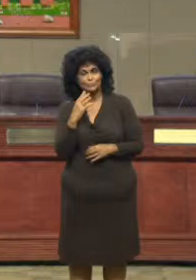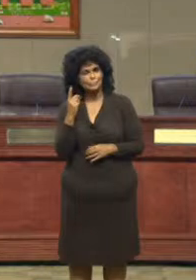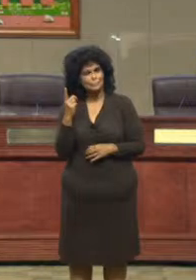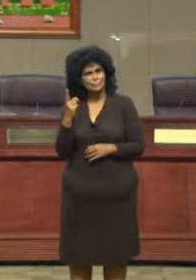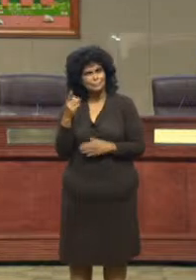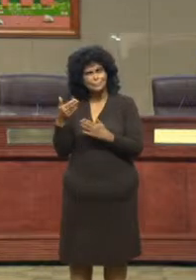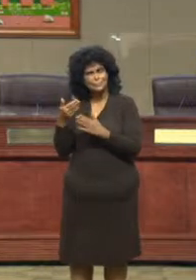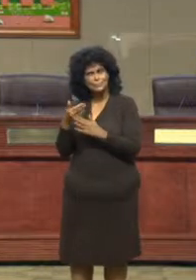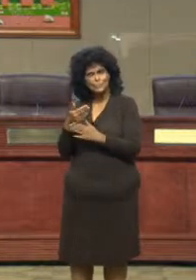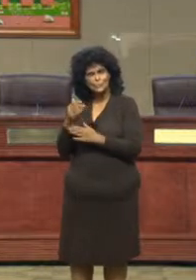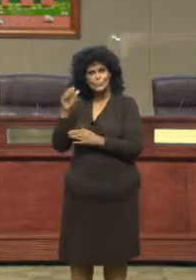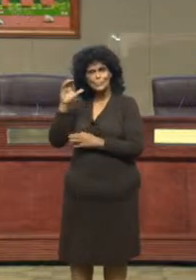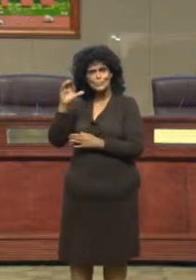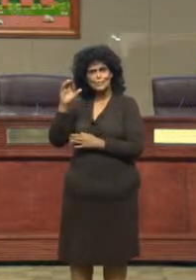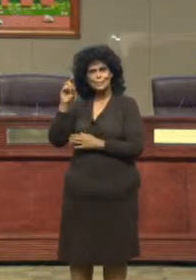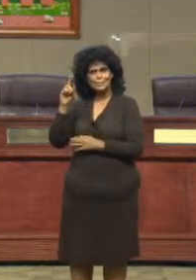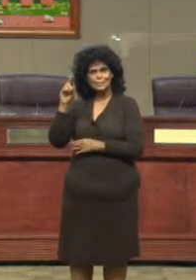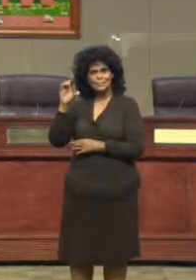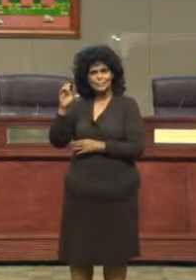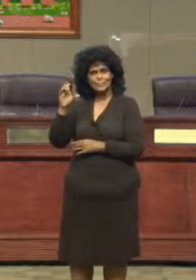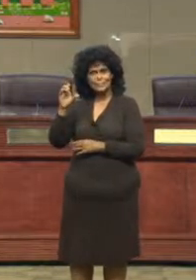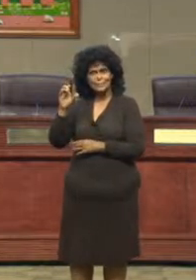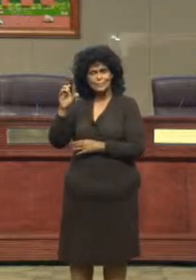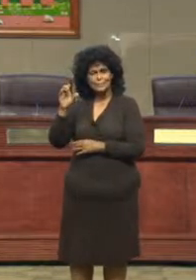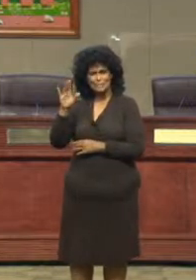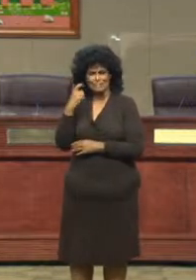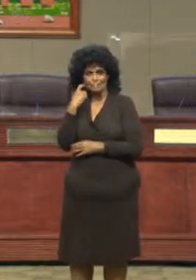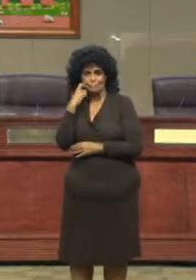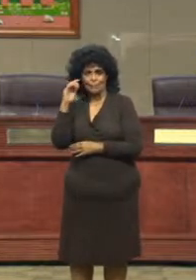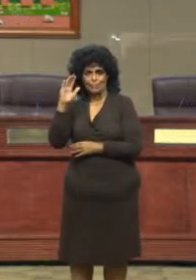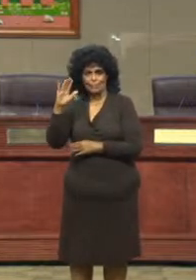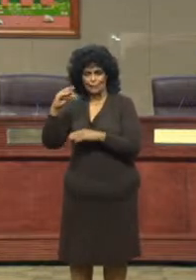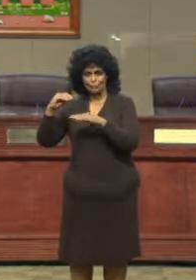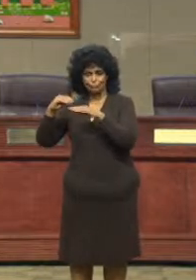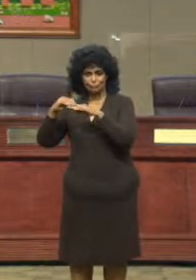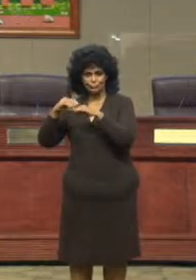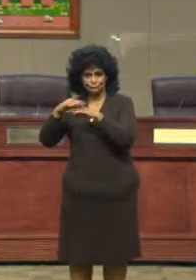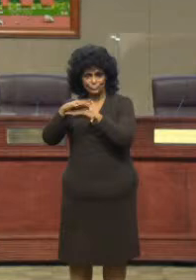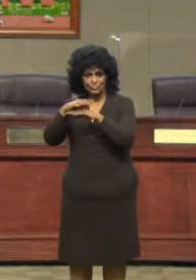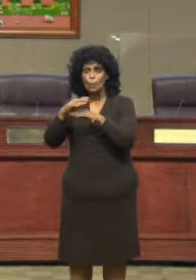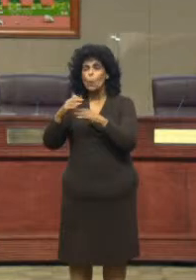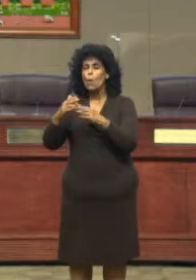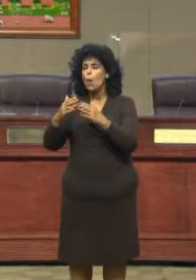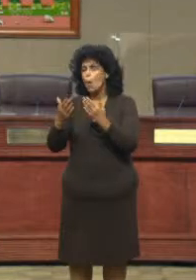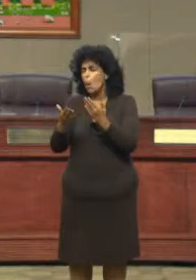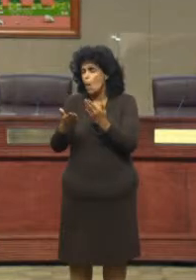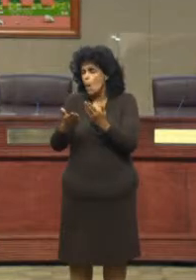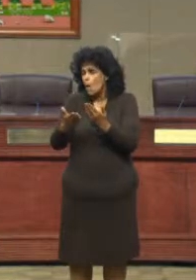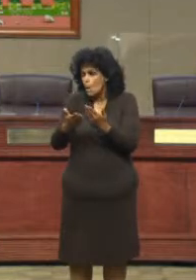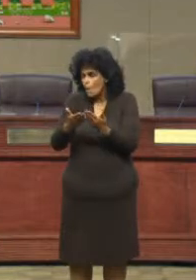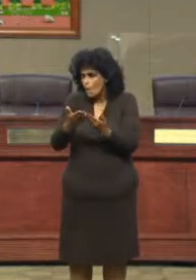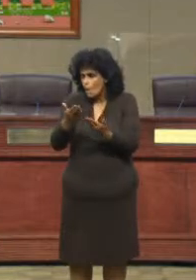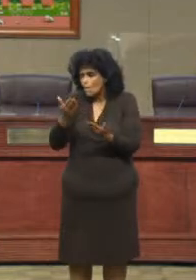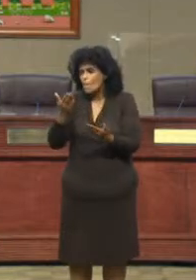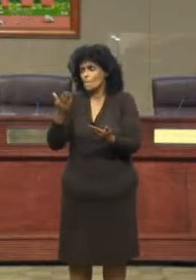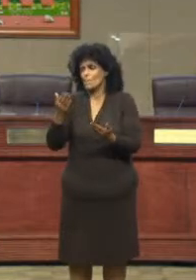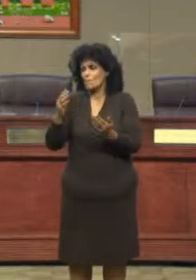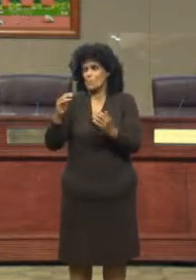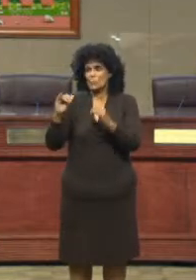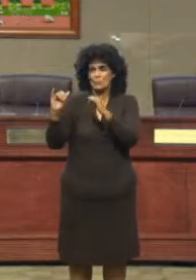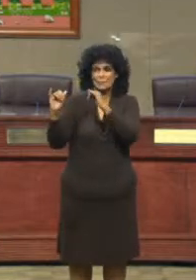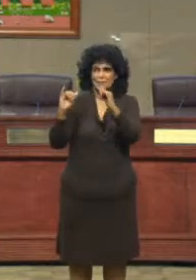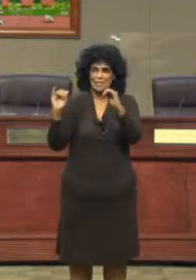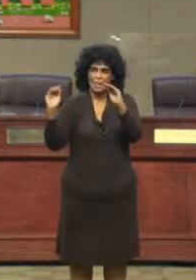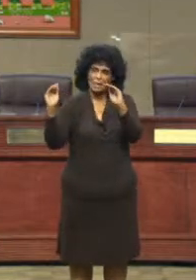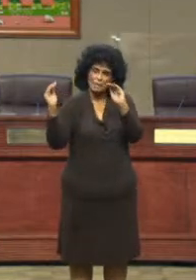CDC guidelines nearly mirror the projections that we had put in